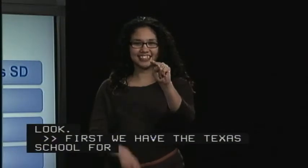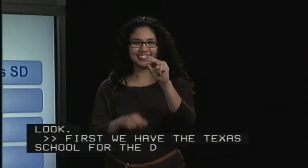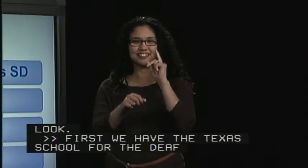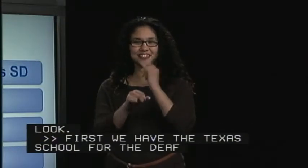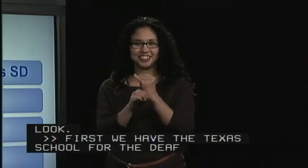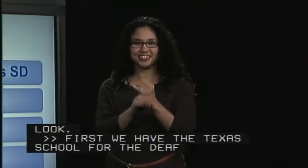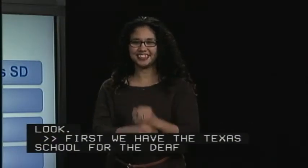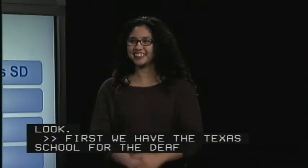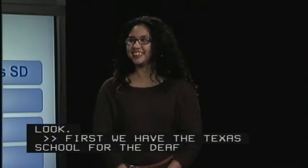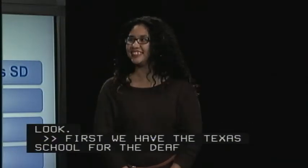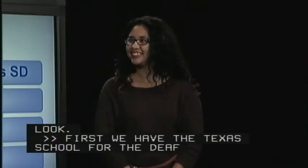Kansas School for the Deaf,